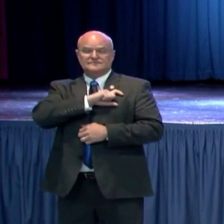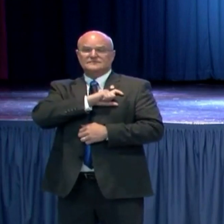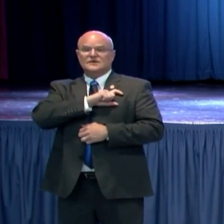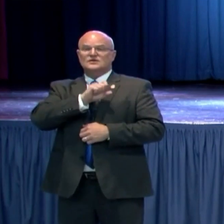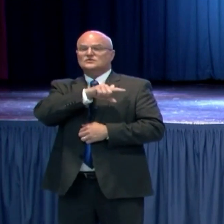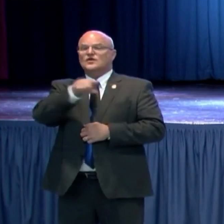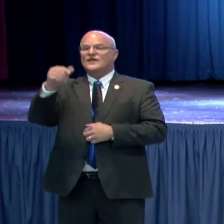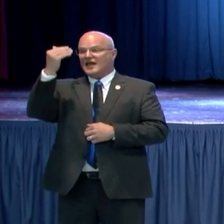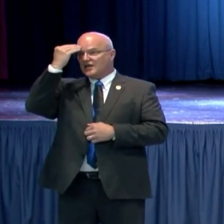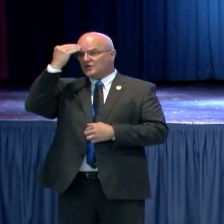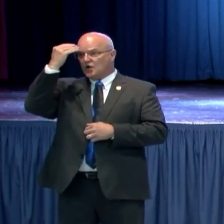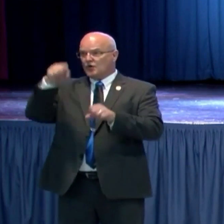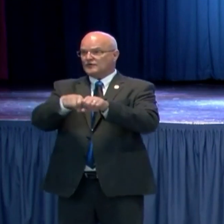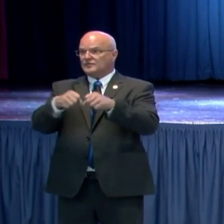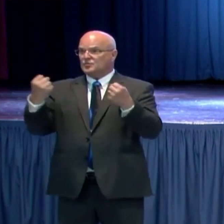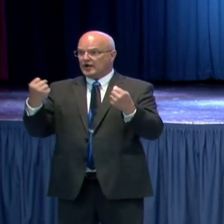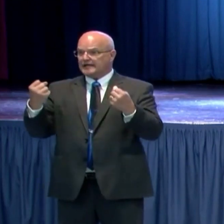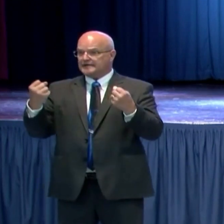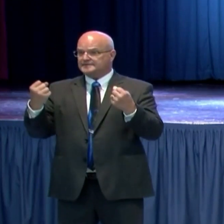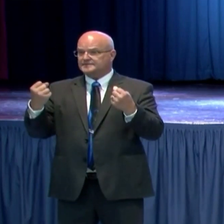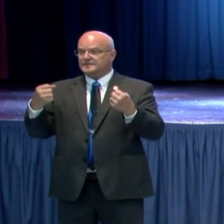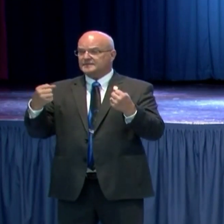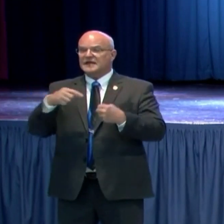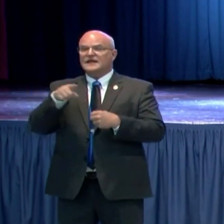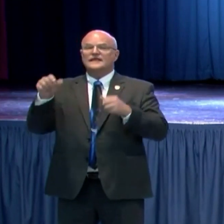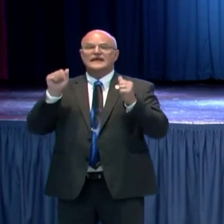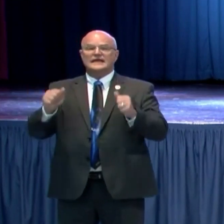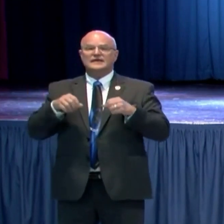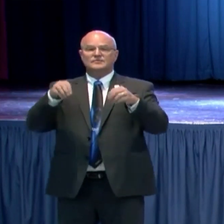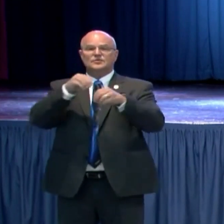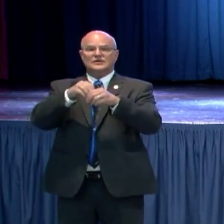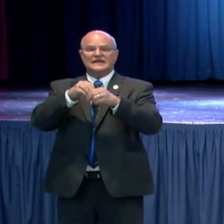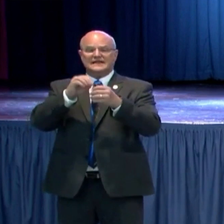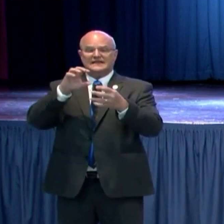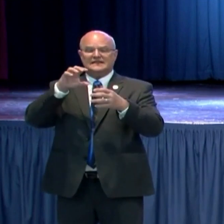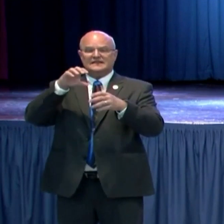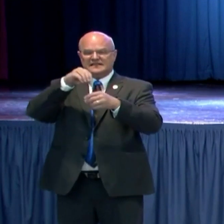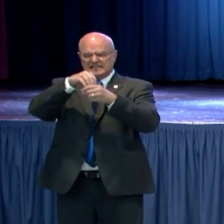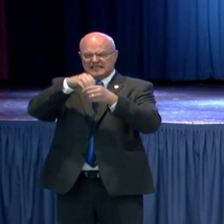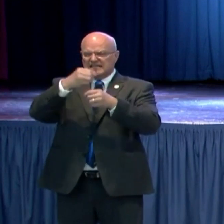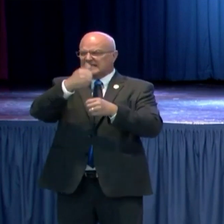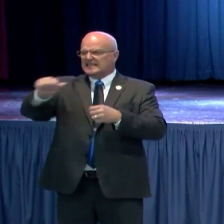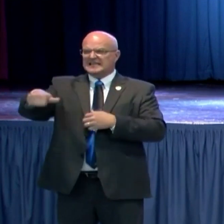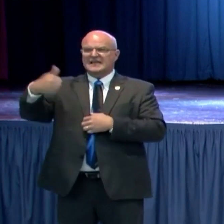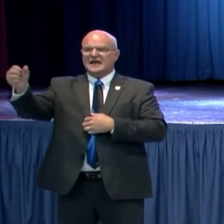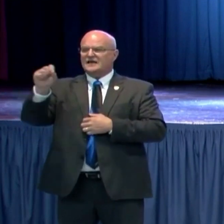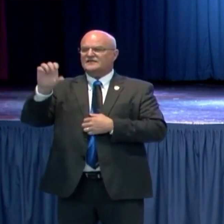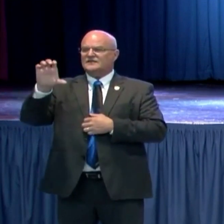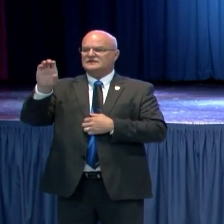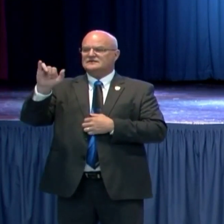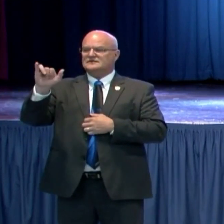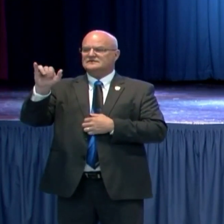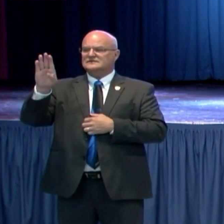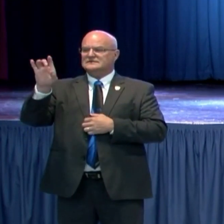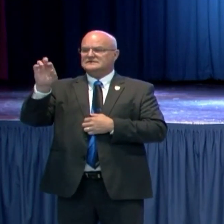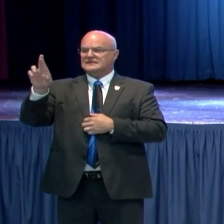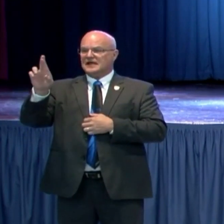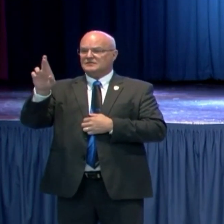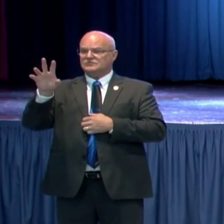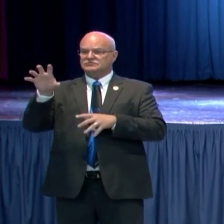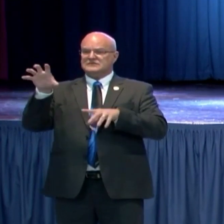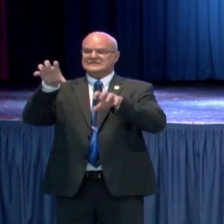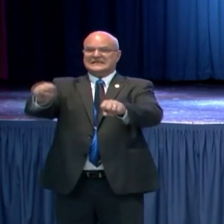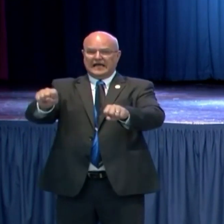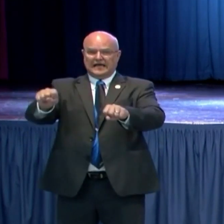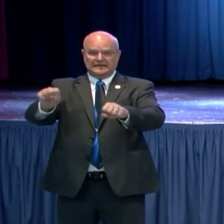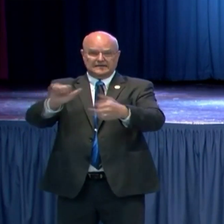they're aware of the breach, so that they can put it in the context of any other cyber attacks that might be taking